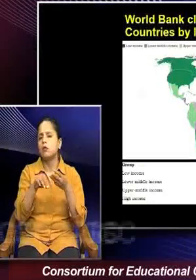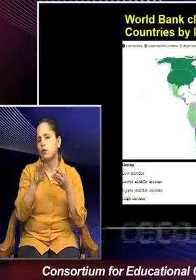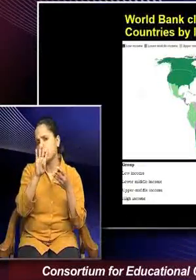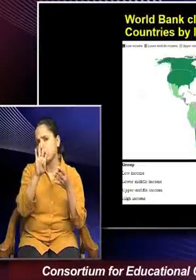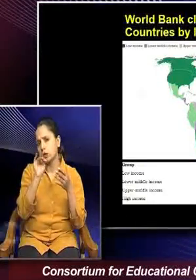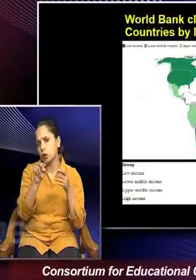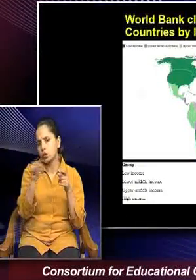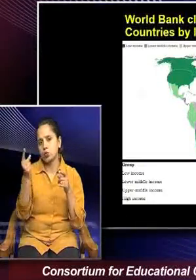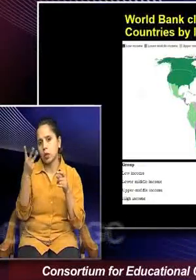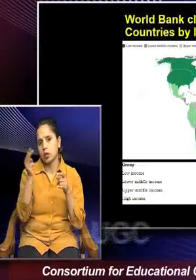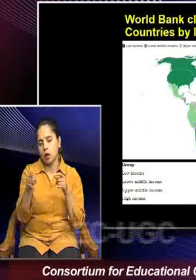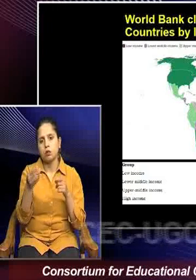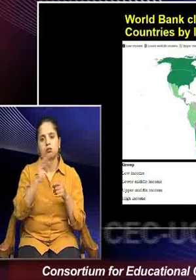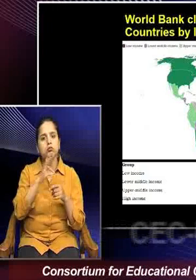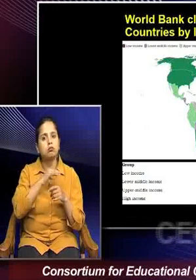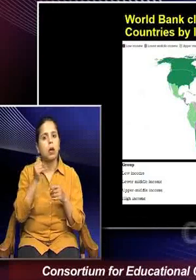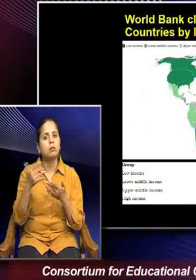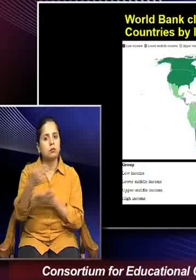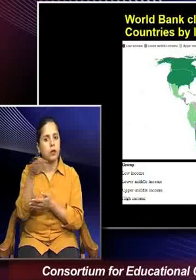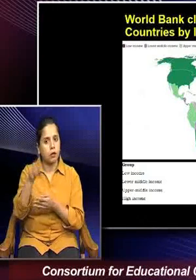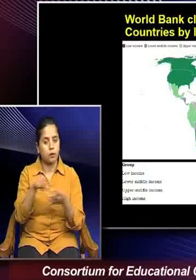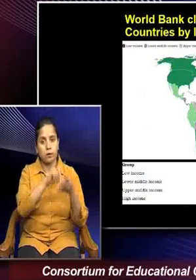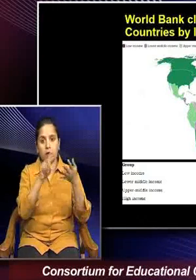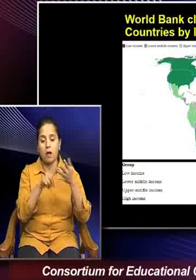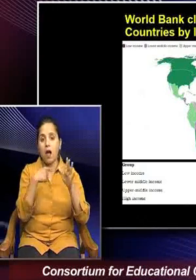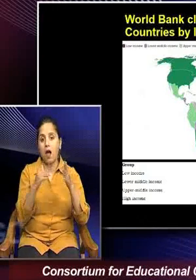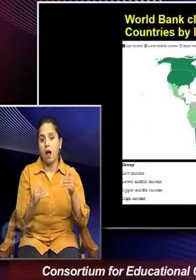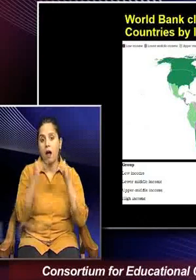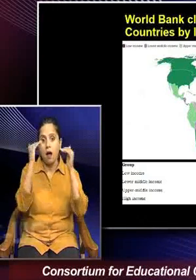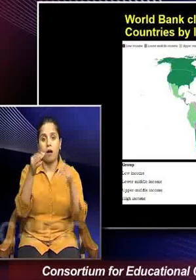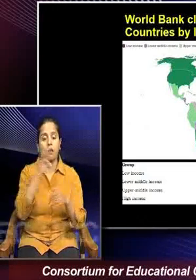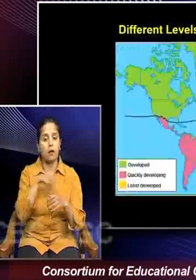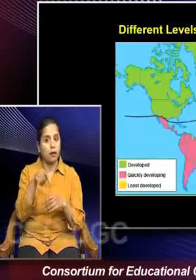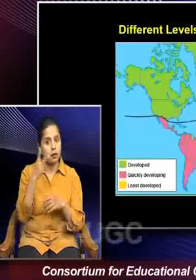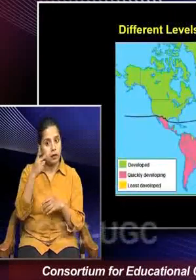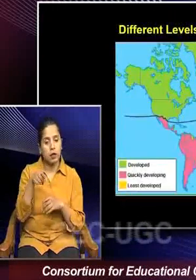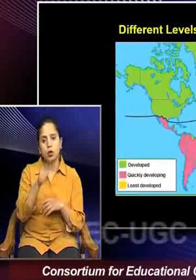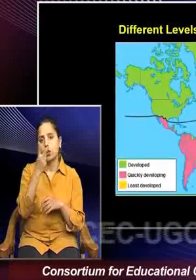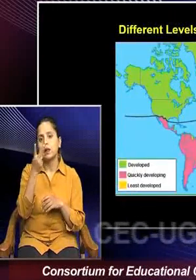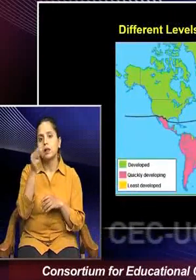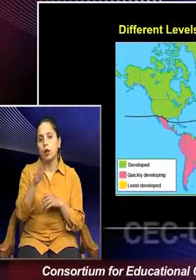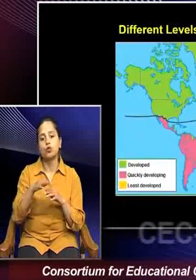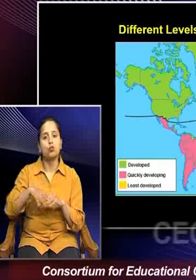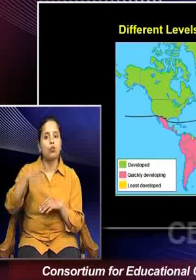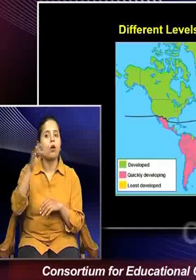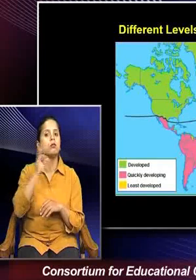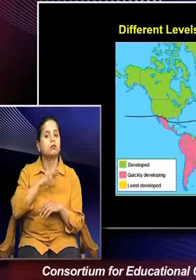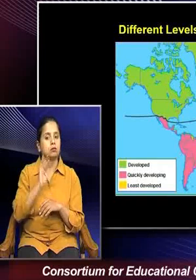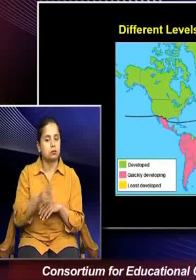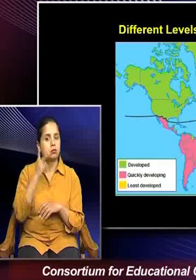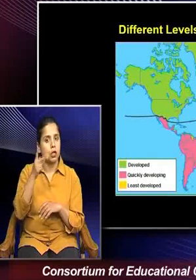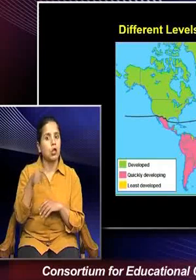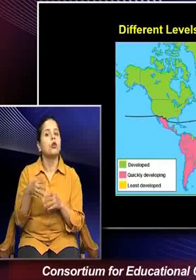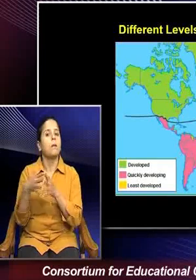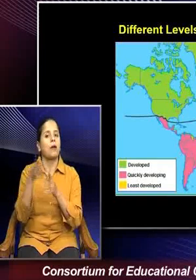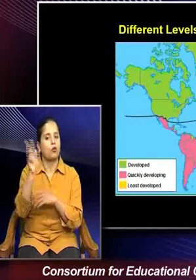to 12,000 US dollars. And finally the high income countries where per capita income is more than 12,000 US dollars. And broadly we can